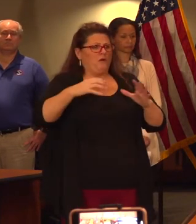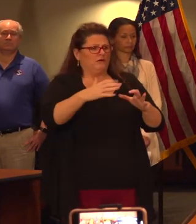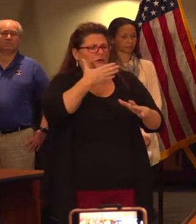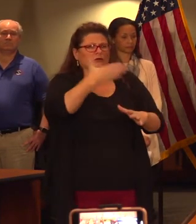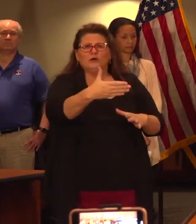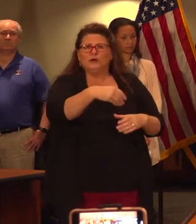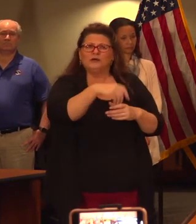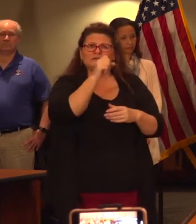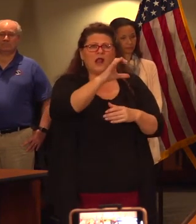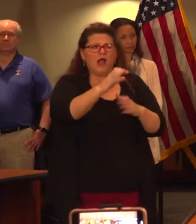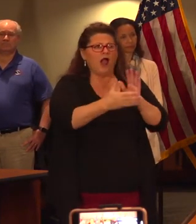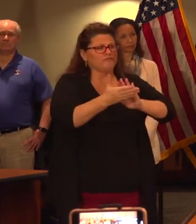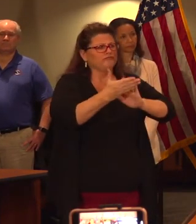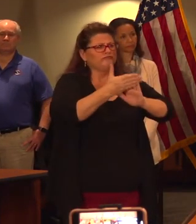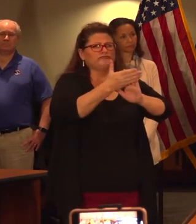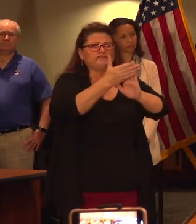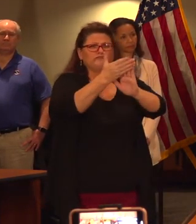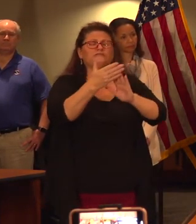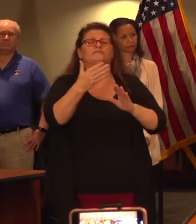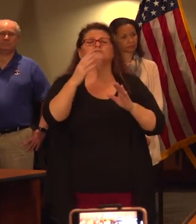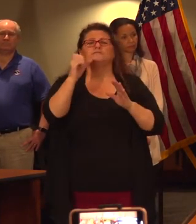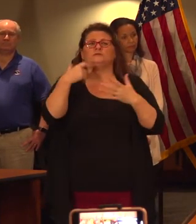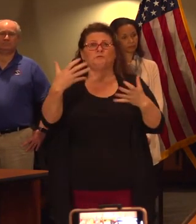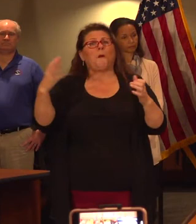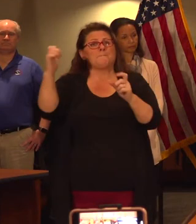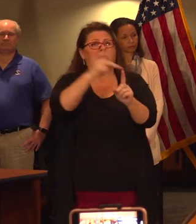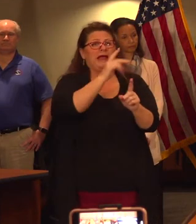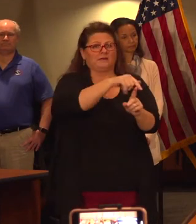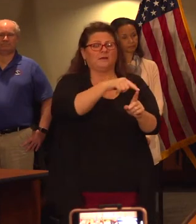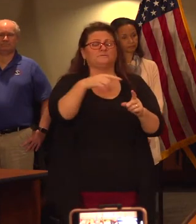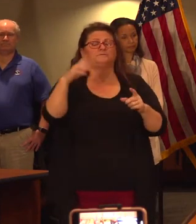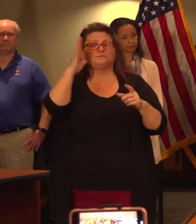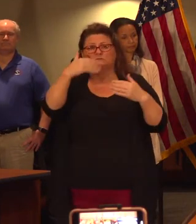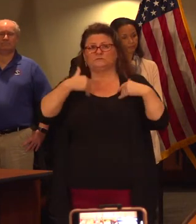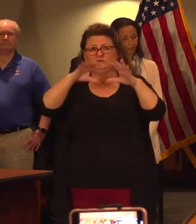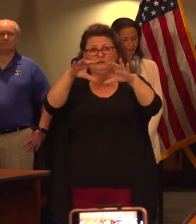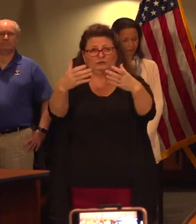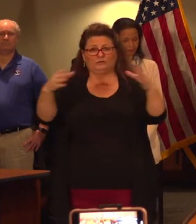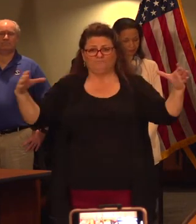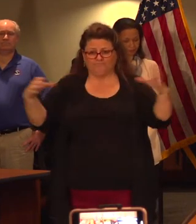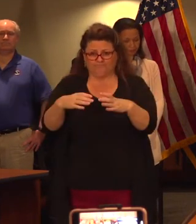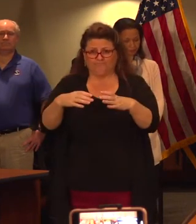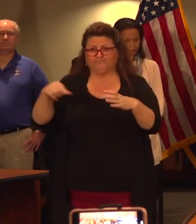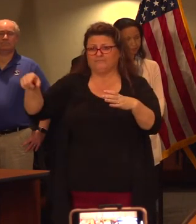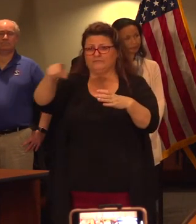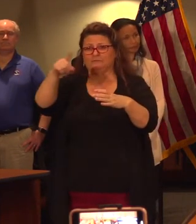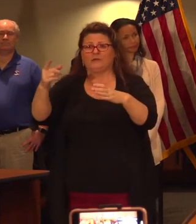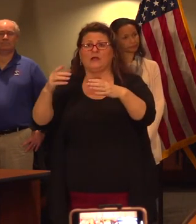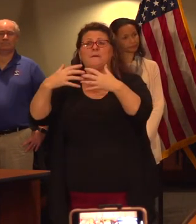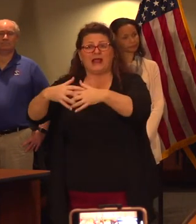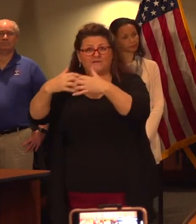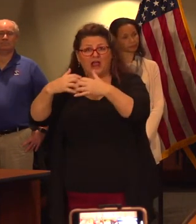So we are going to put together a group that will meet. It will be consist of people from manufacturing, from